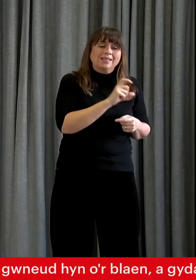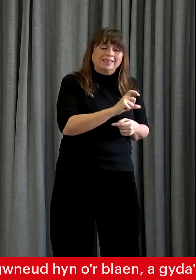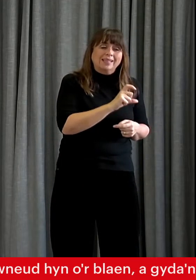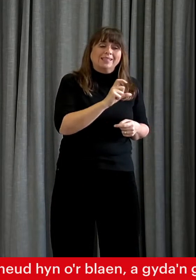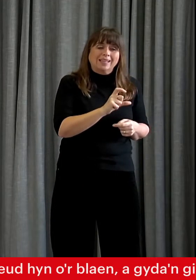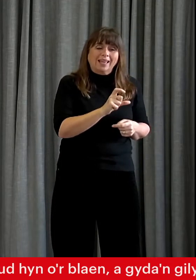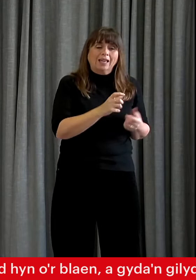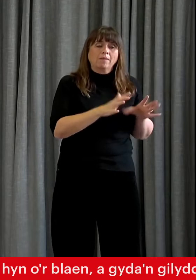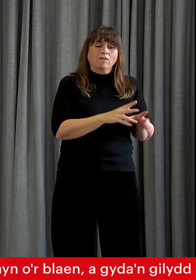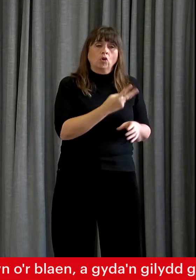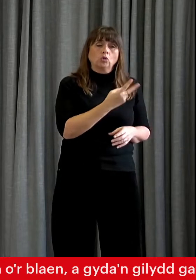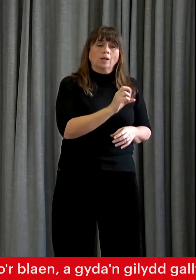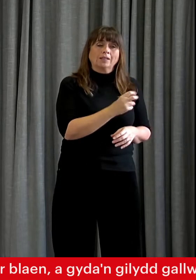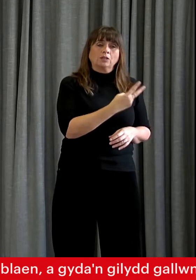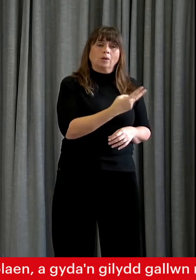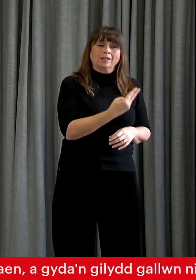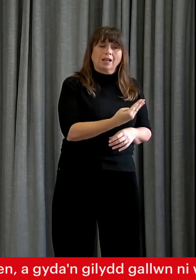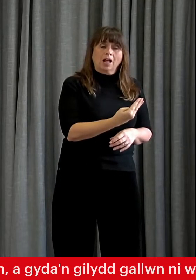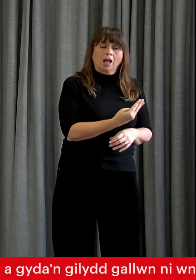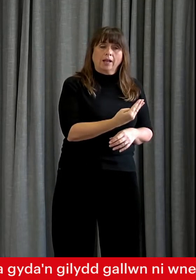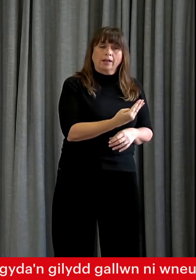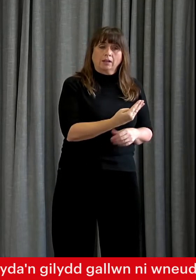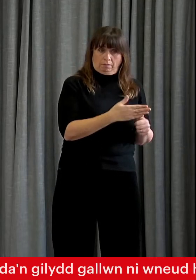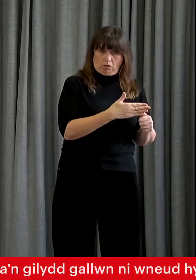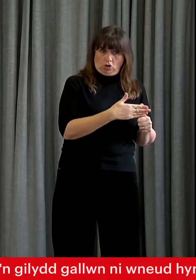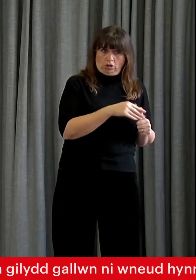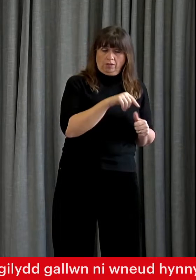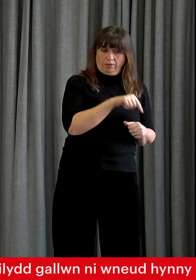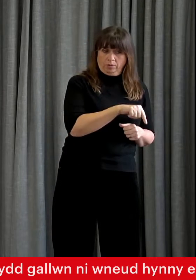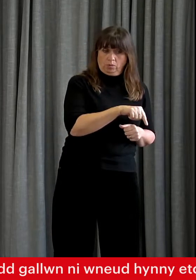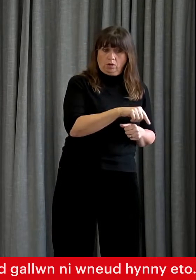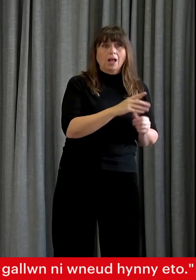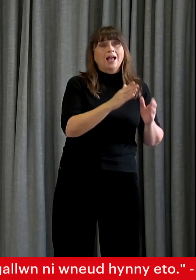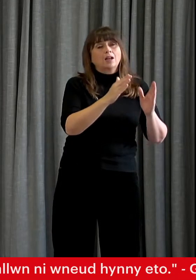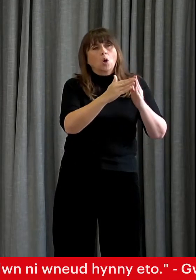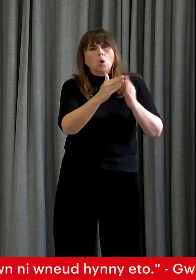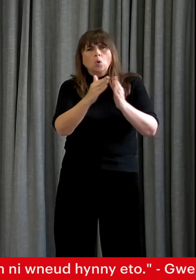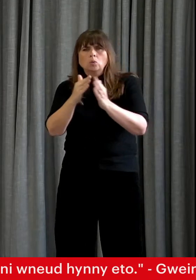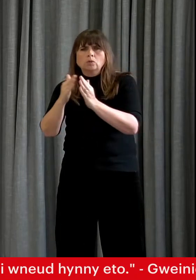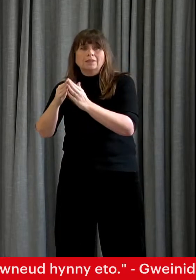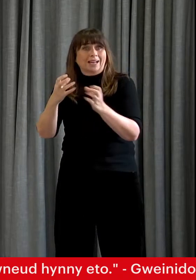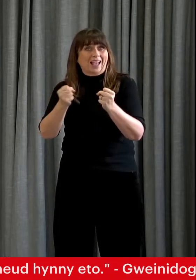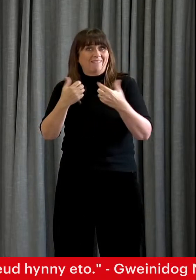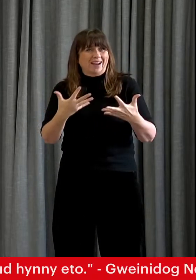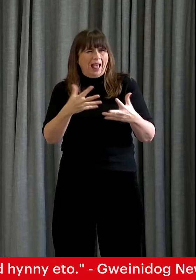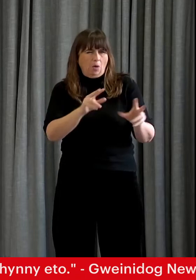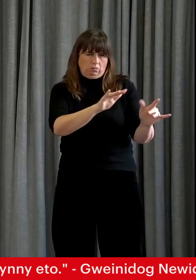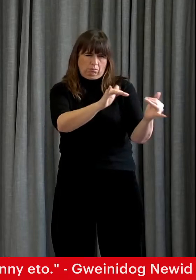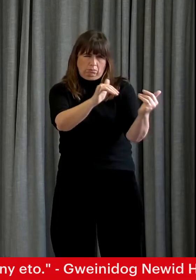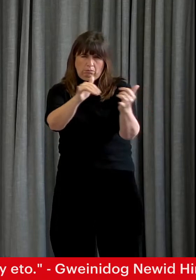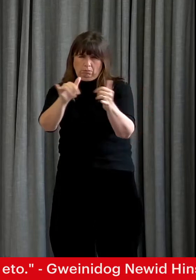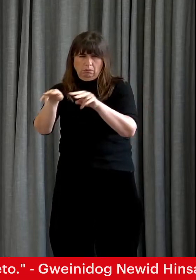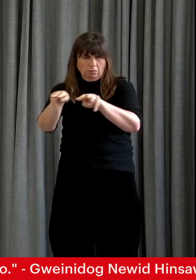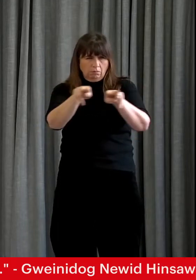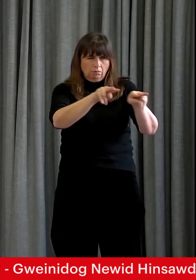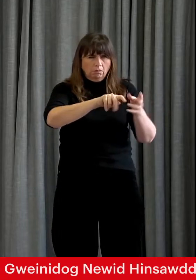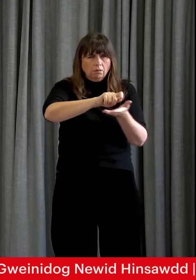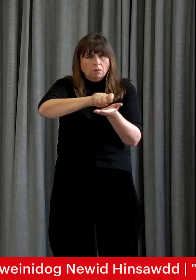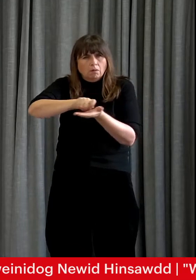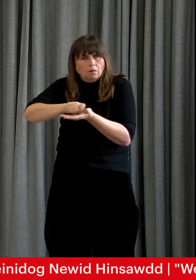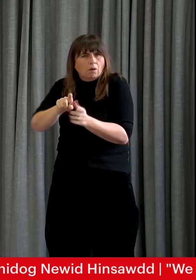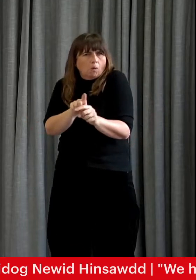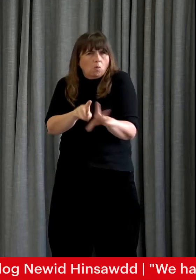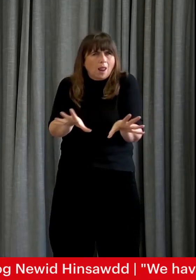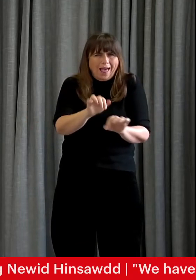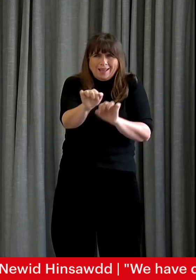by 2029 first, but the whole housing stock assessments will be really important. So we'll need to get that information back,